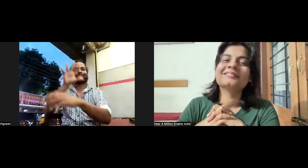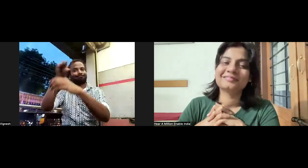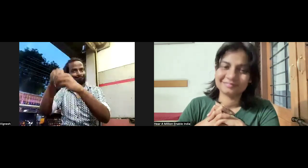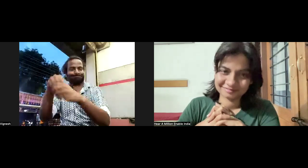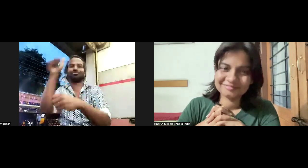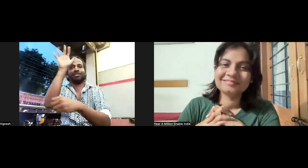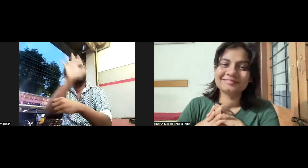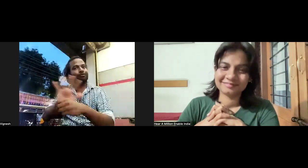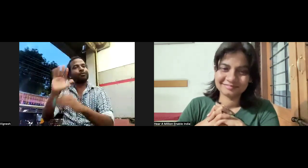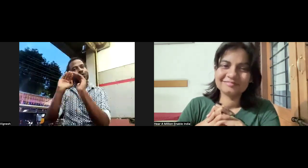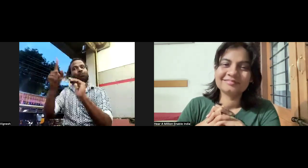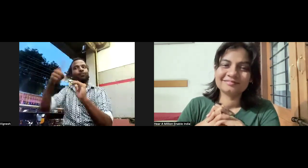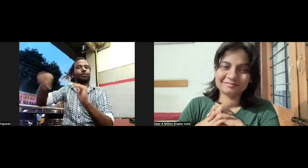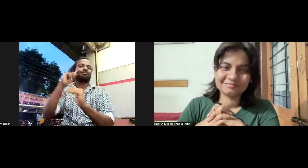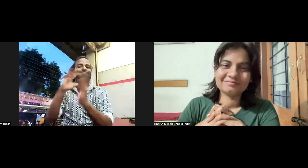working things out,